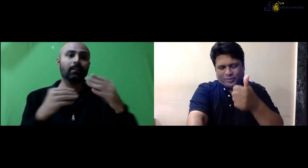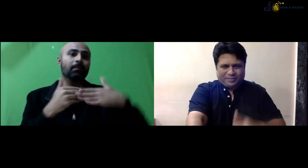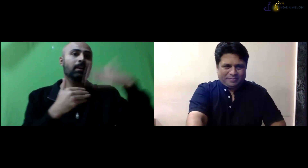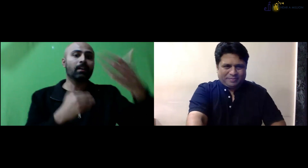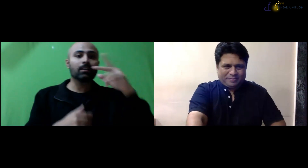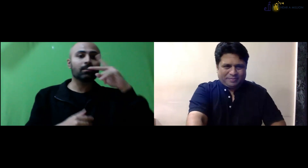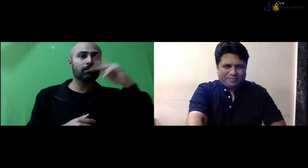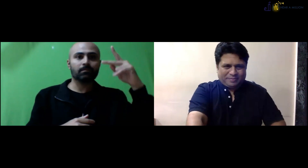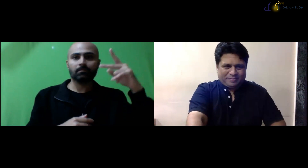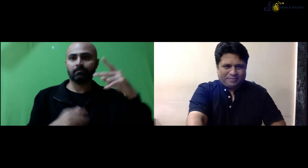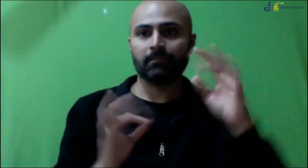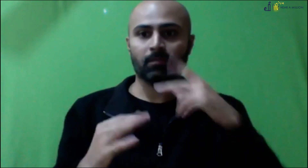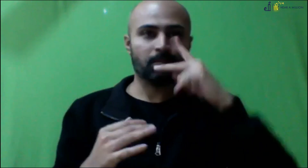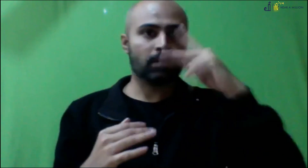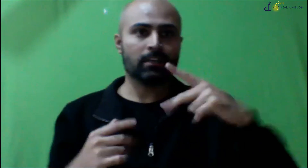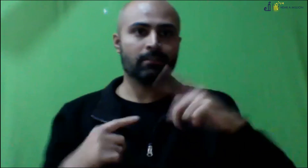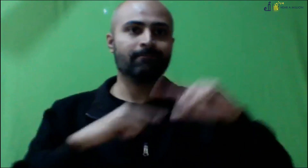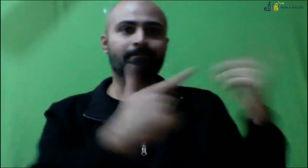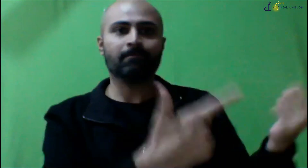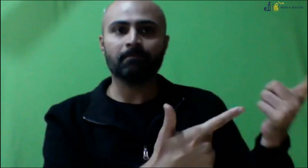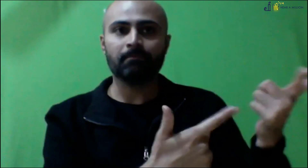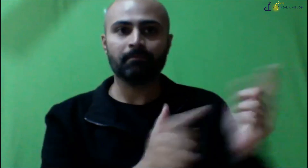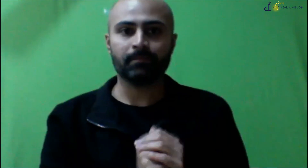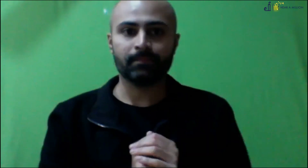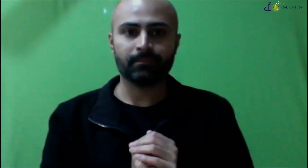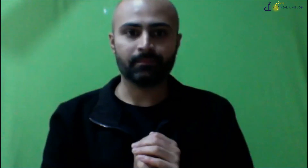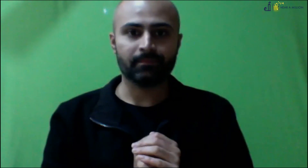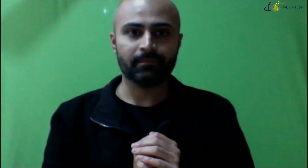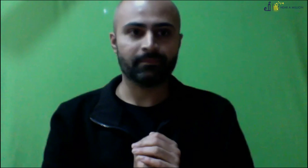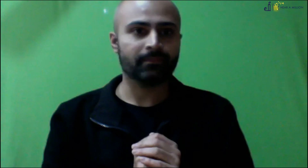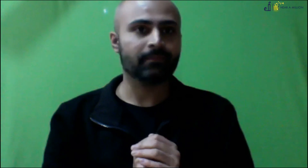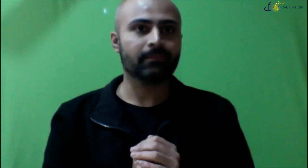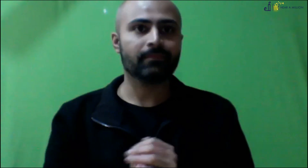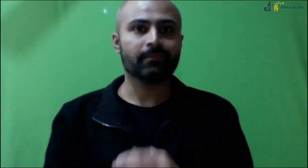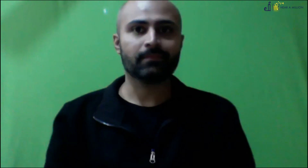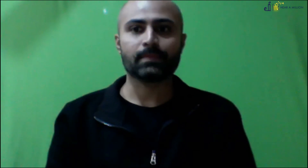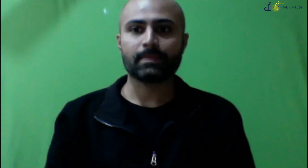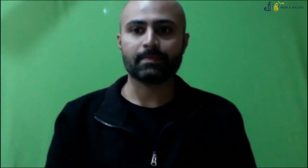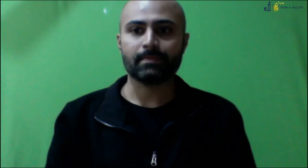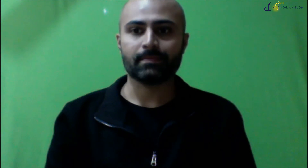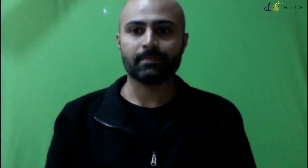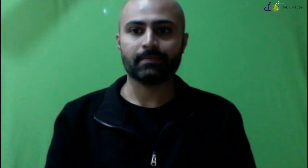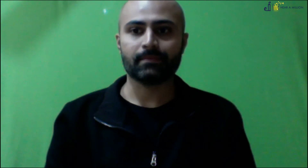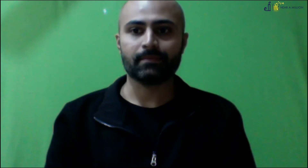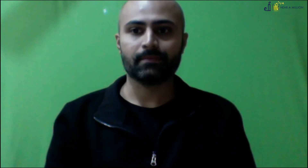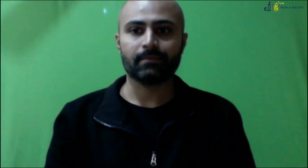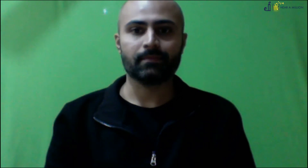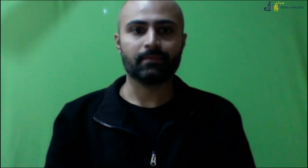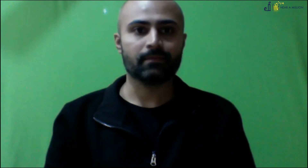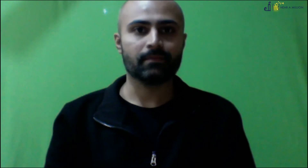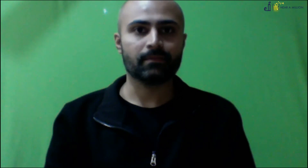much. Okay, moving on. I'd like to invite Khushbu. You can take over.